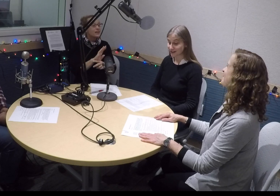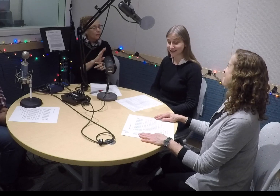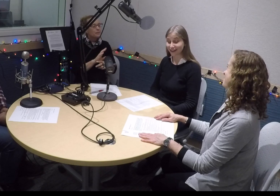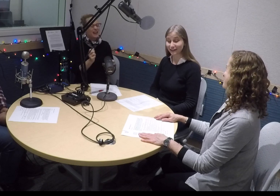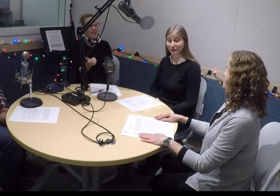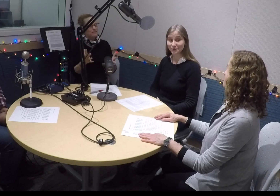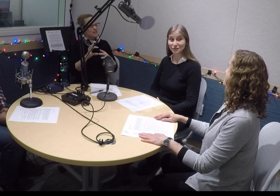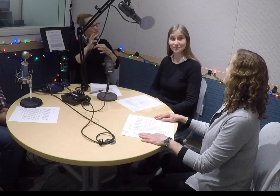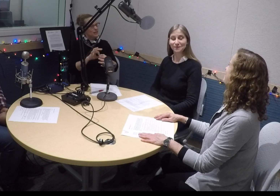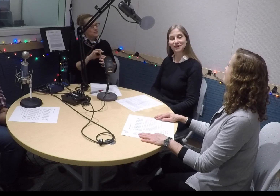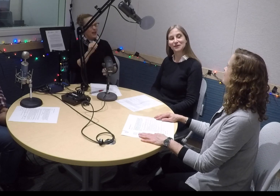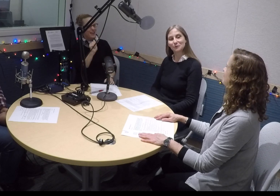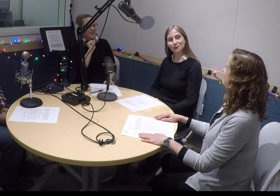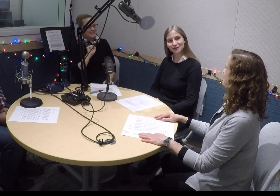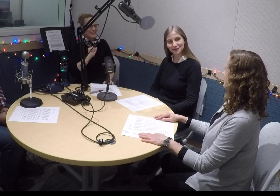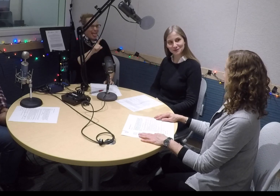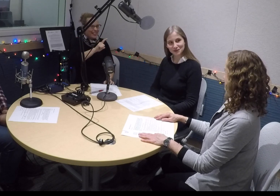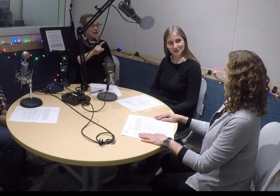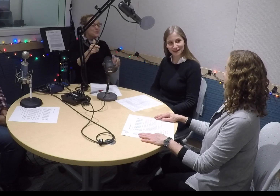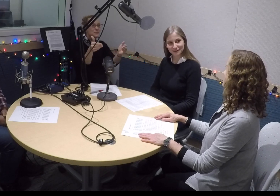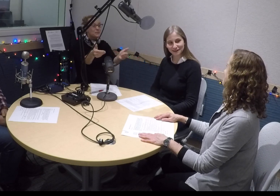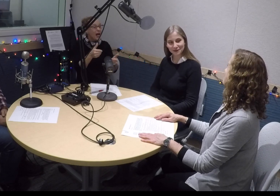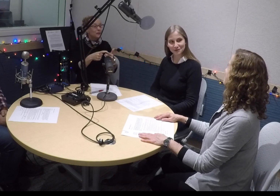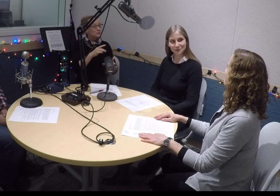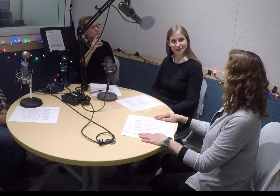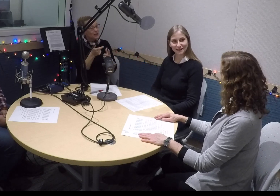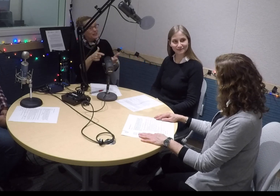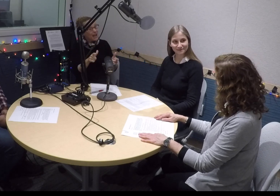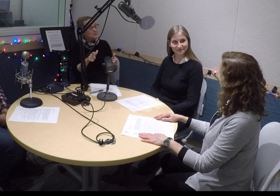Sign Language. Welcome to Speaking of Language, Brenda.